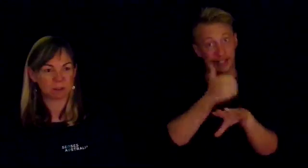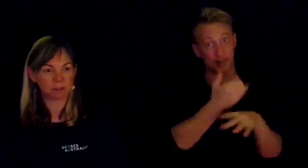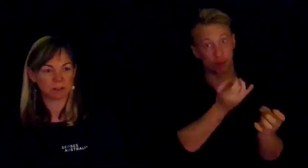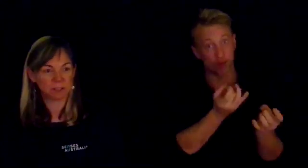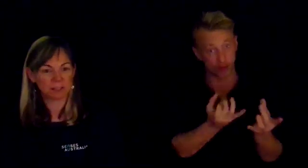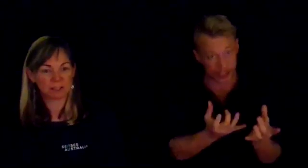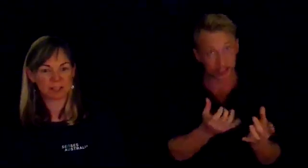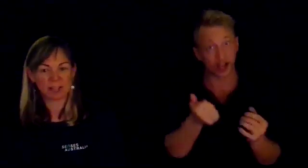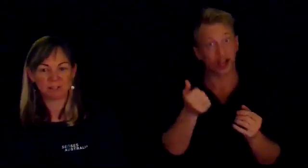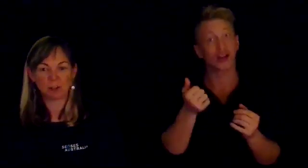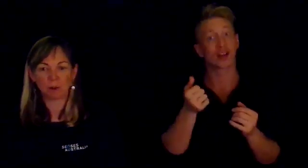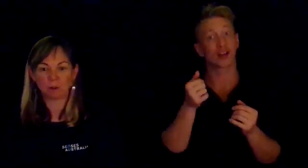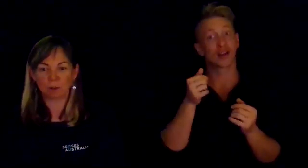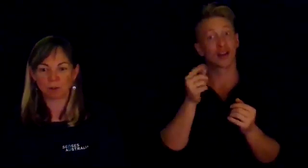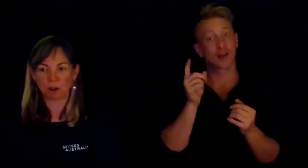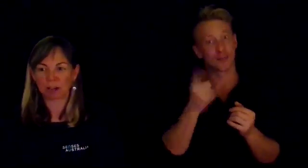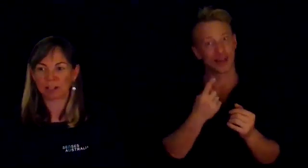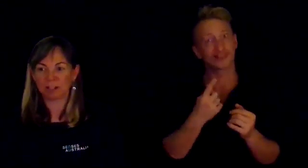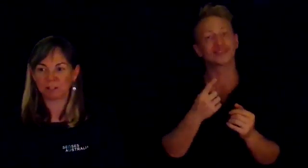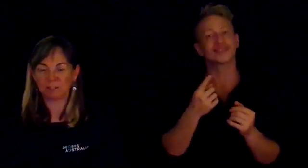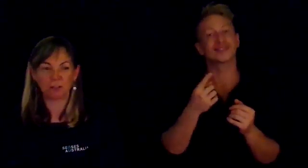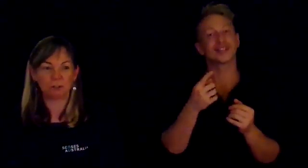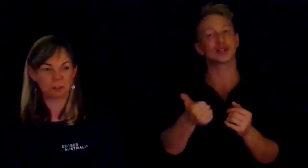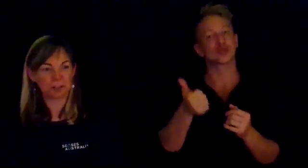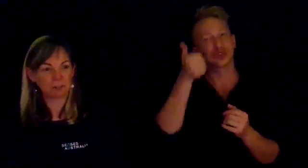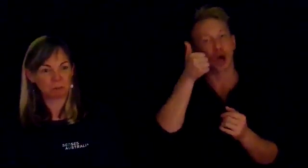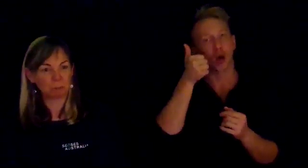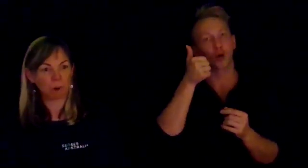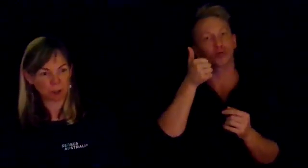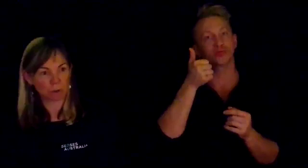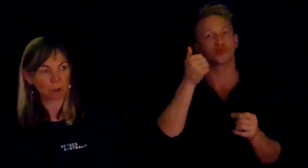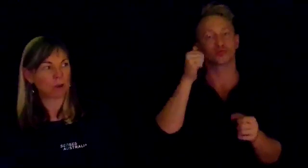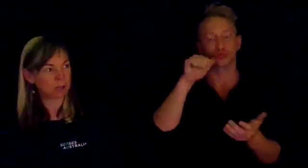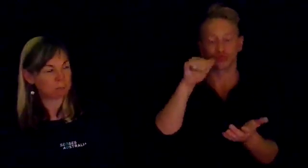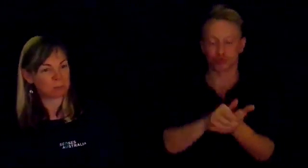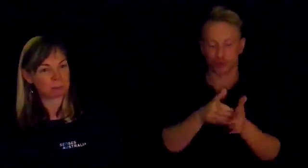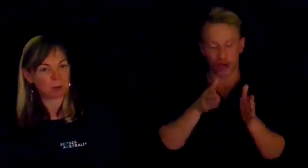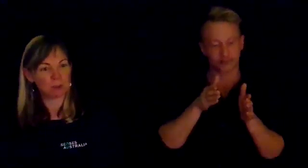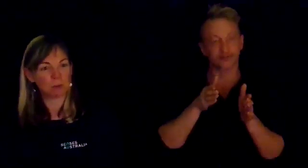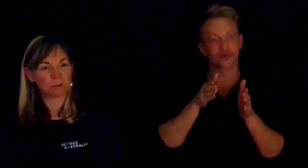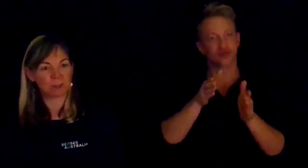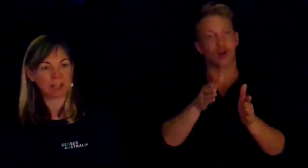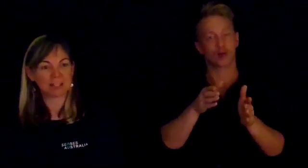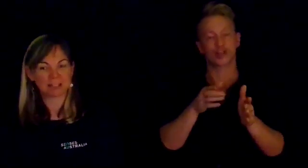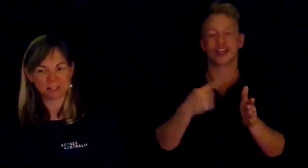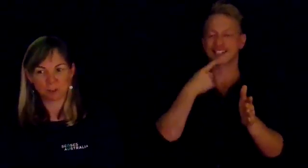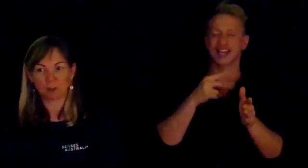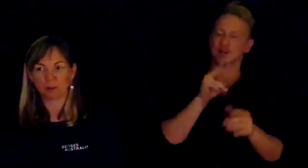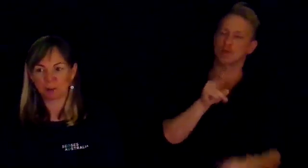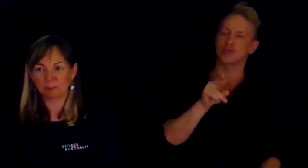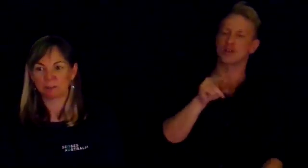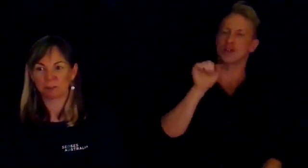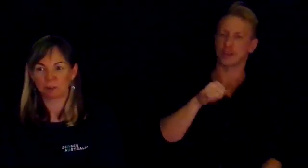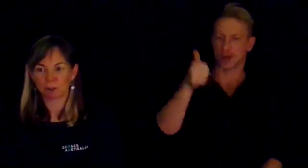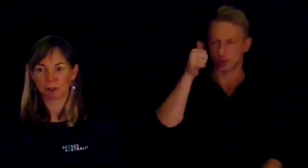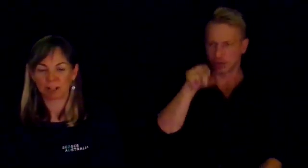always good to even know you're on track, even if you watch it all and go, yep, I knew all of that. At least you know